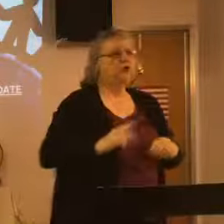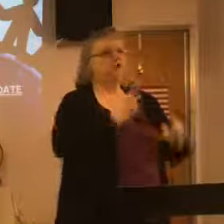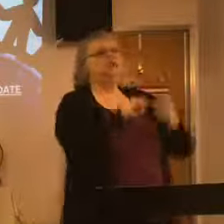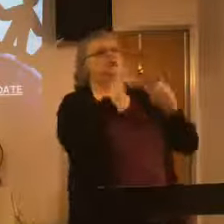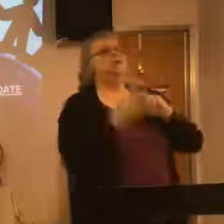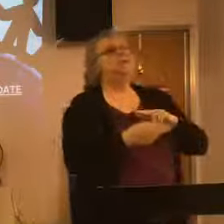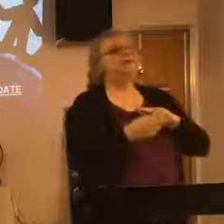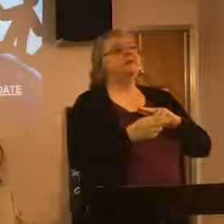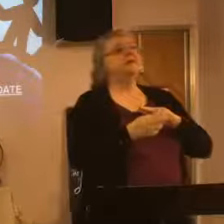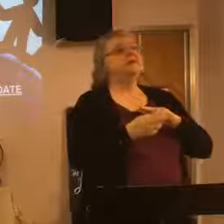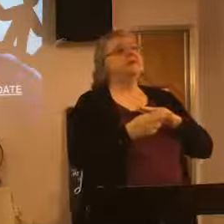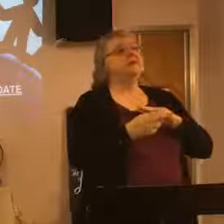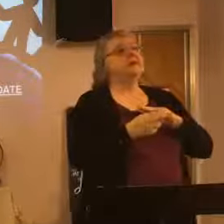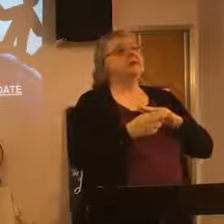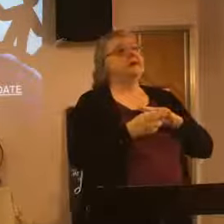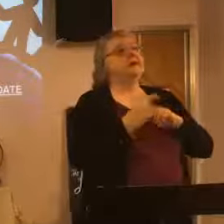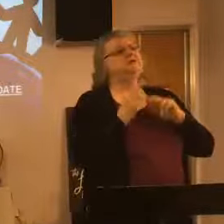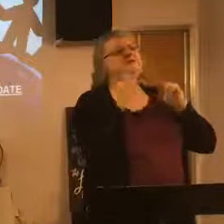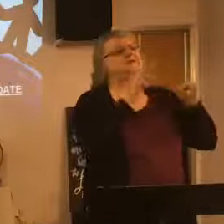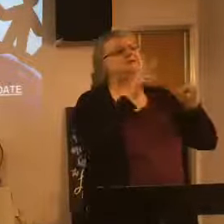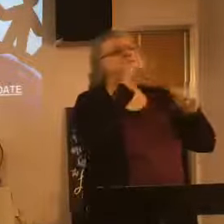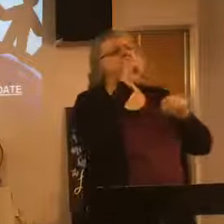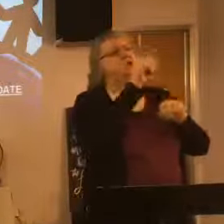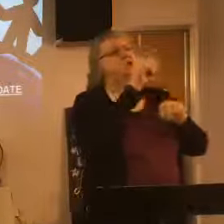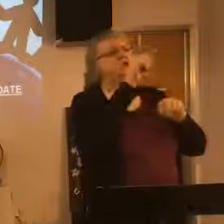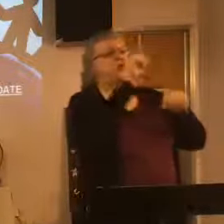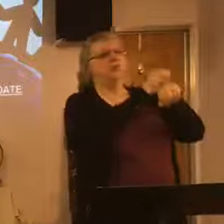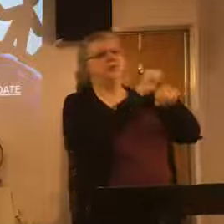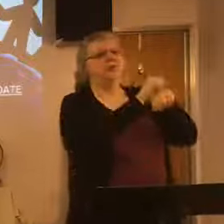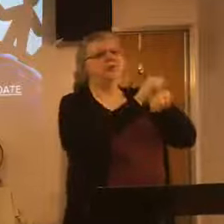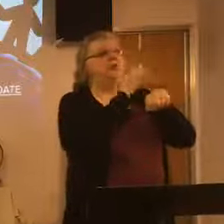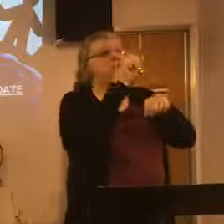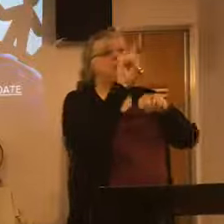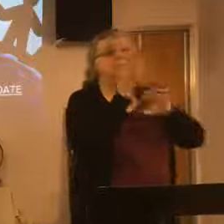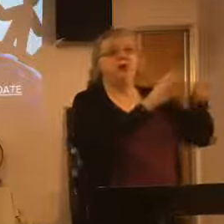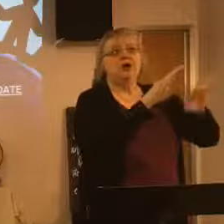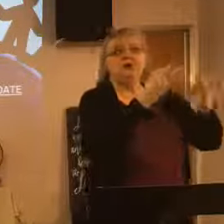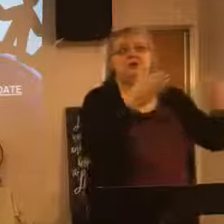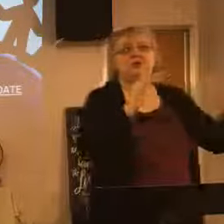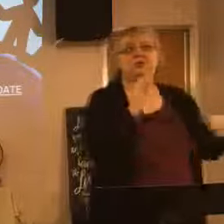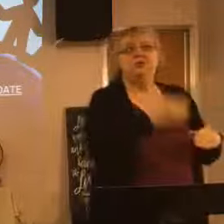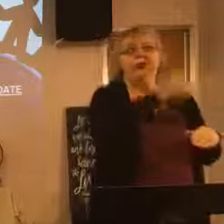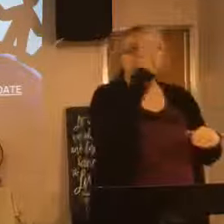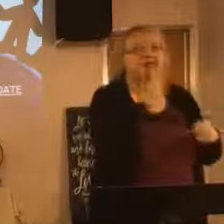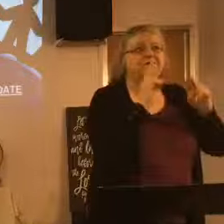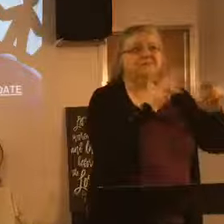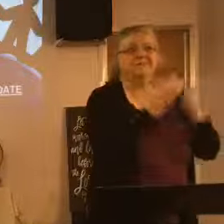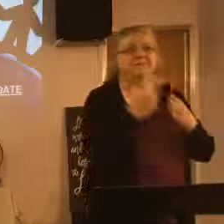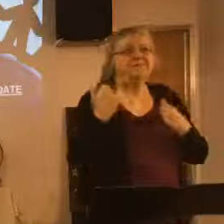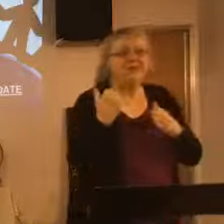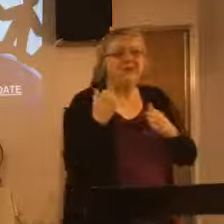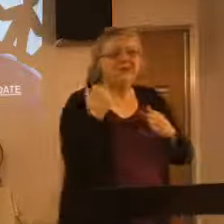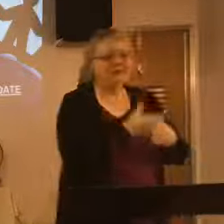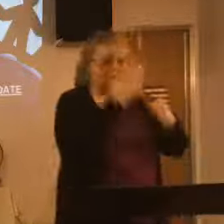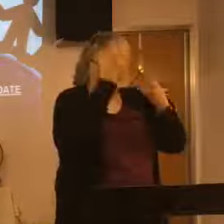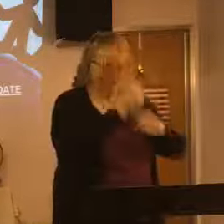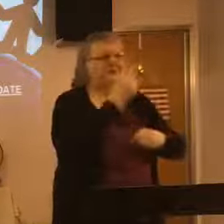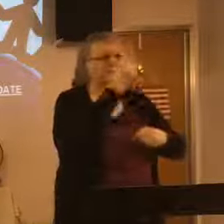repent, and to see God at work. You're doing something that we have not seen in our lifetime, and we trust you with